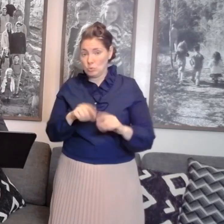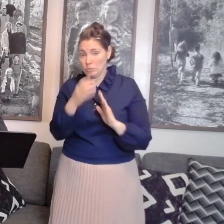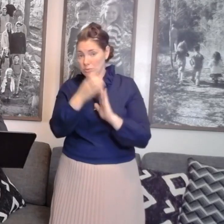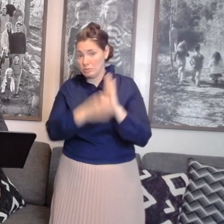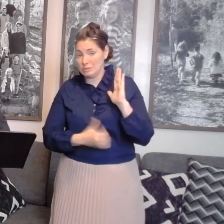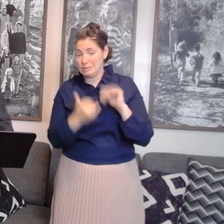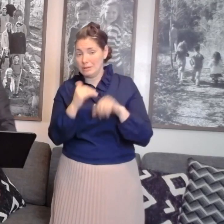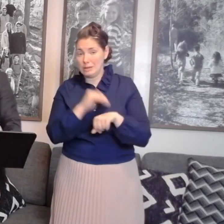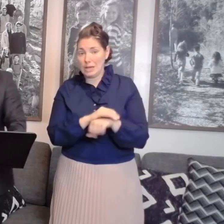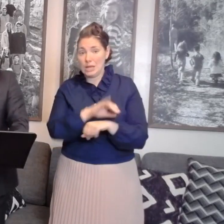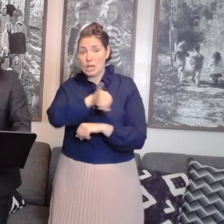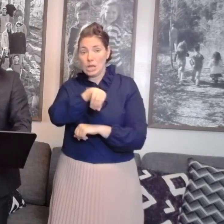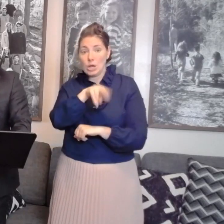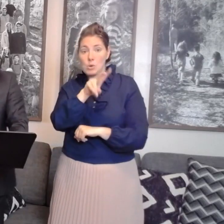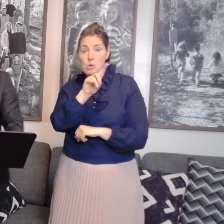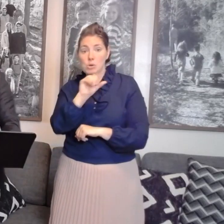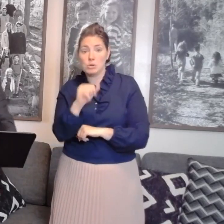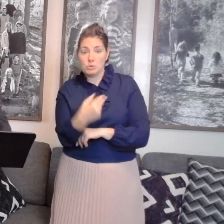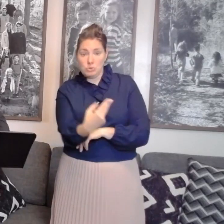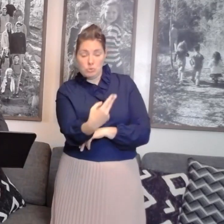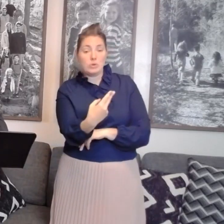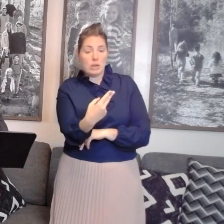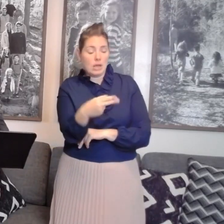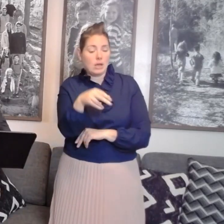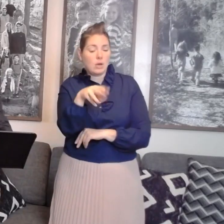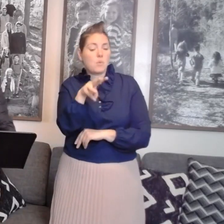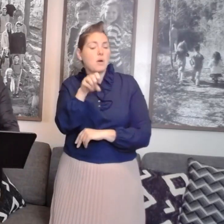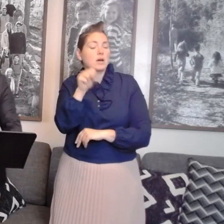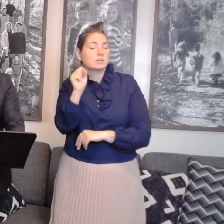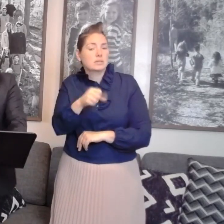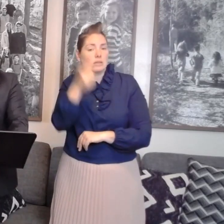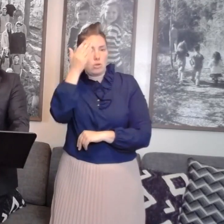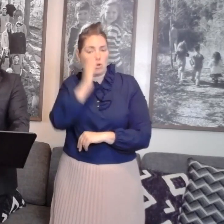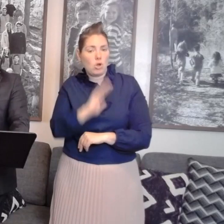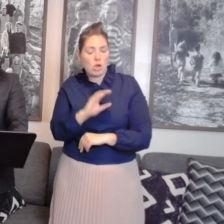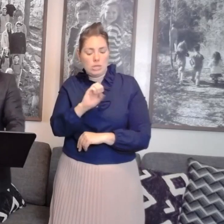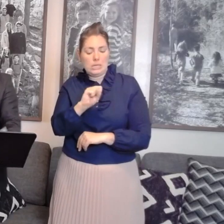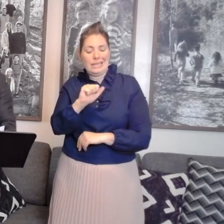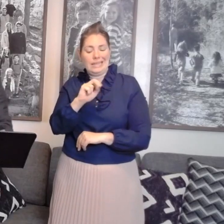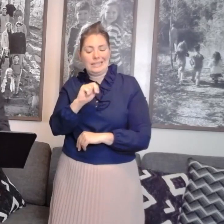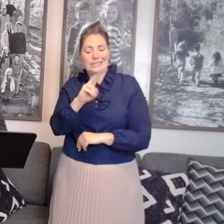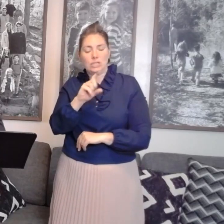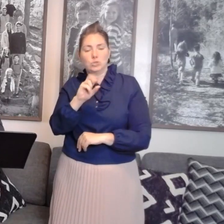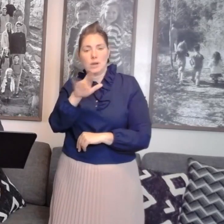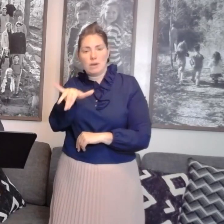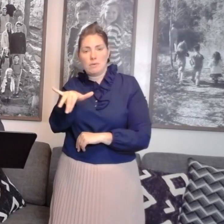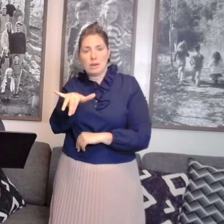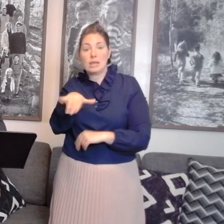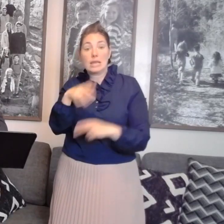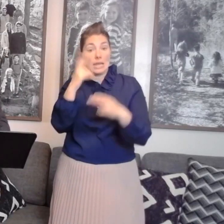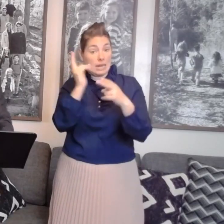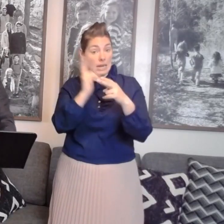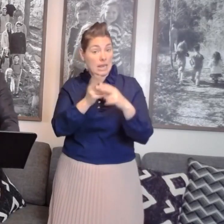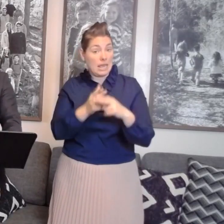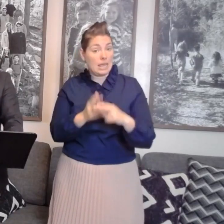Judah was God's sanctuary. Names in the